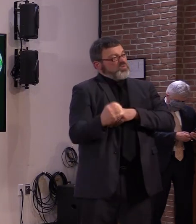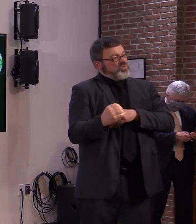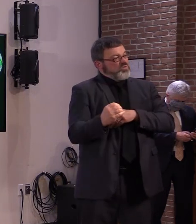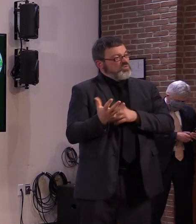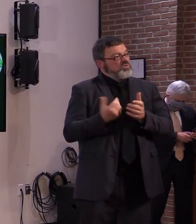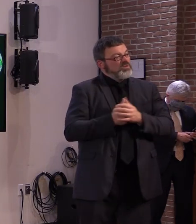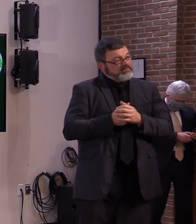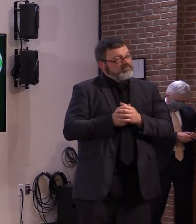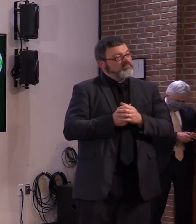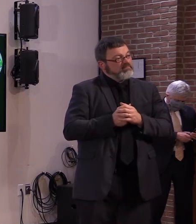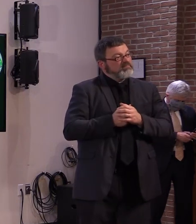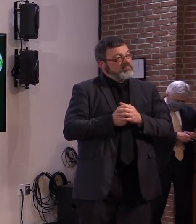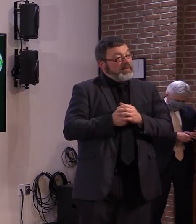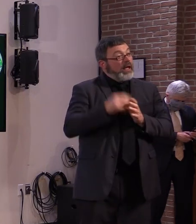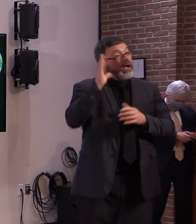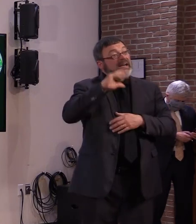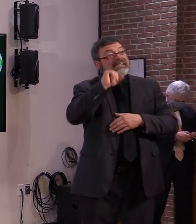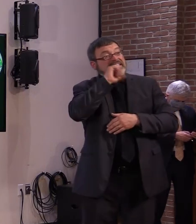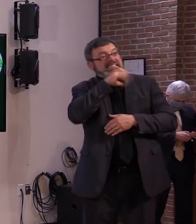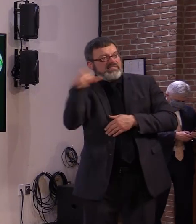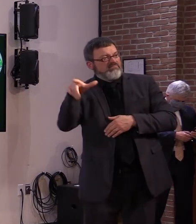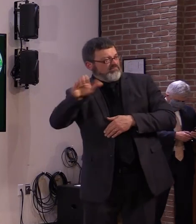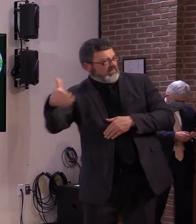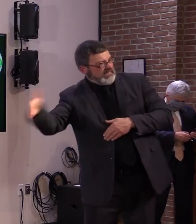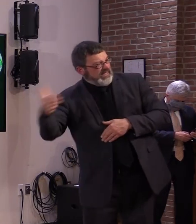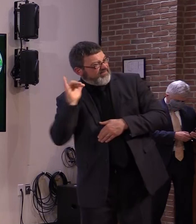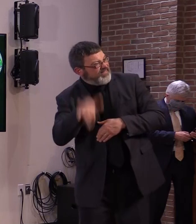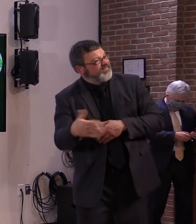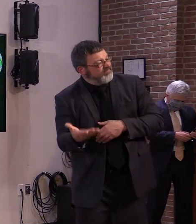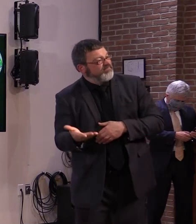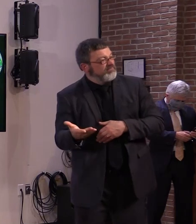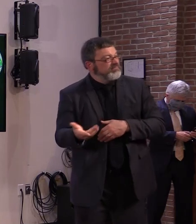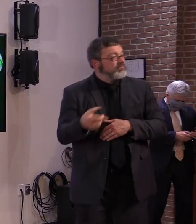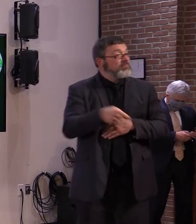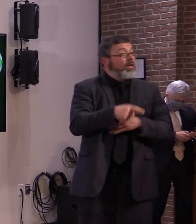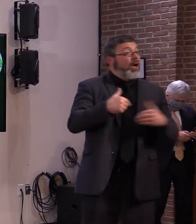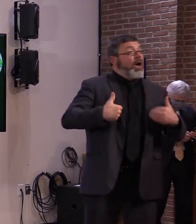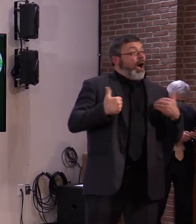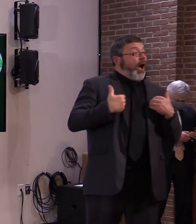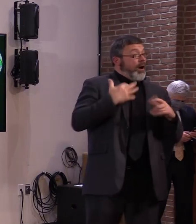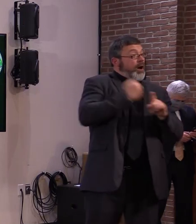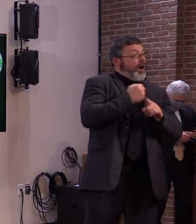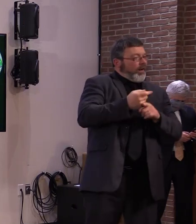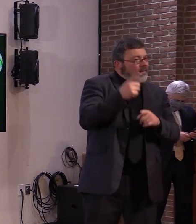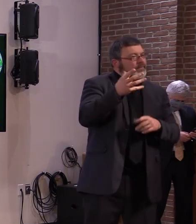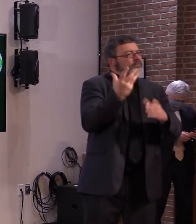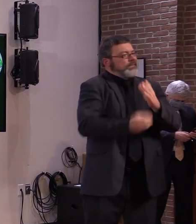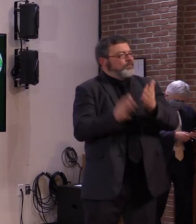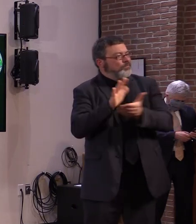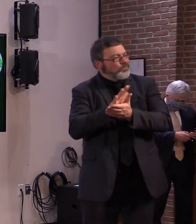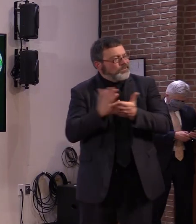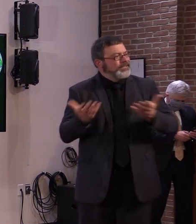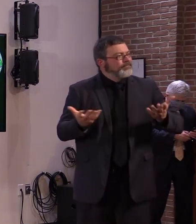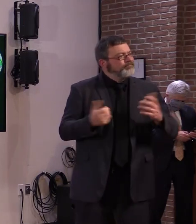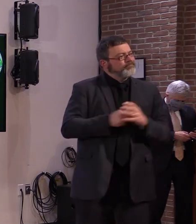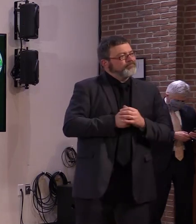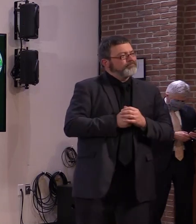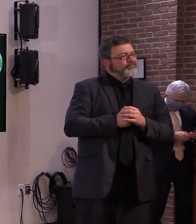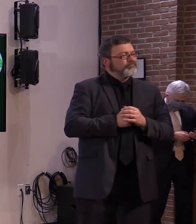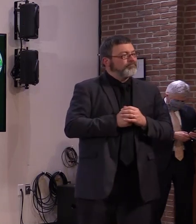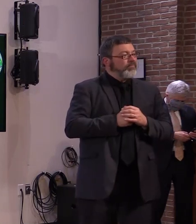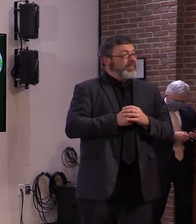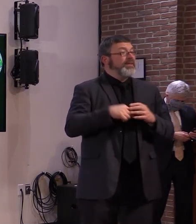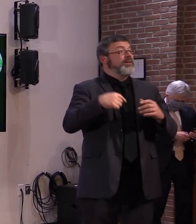make decisions about their own activity through an equity lens. When the health department makes policy, it considers how the